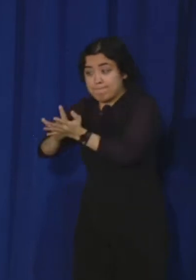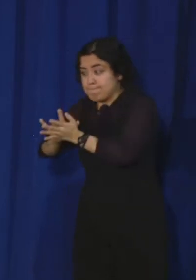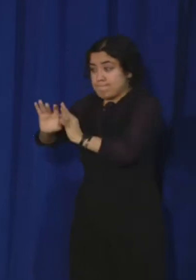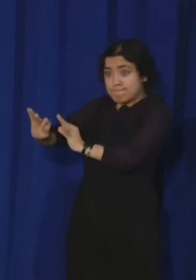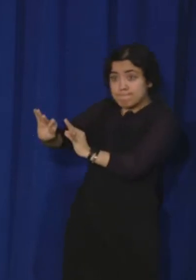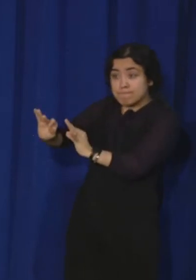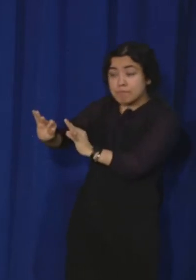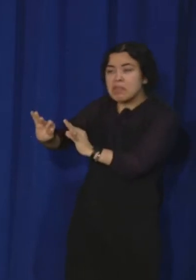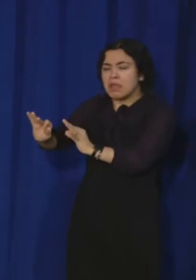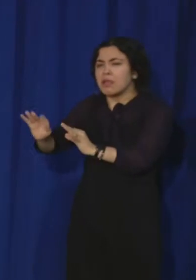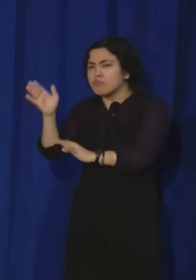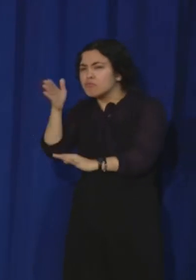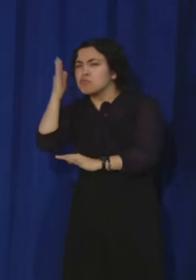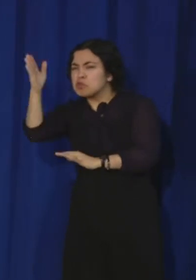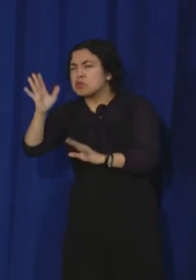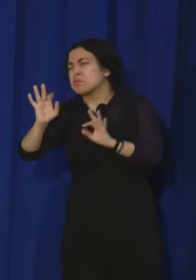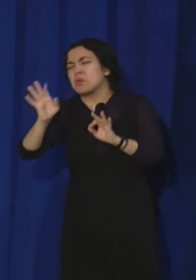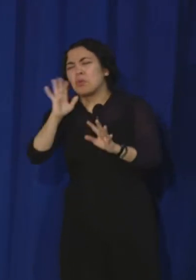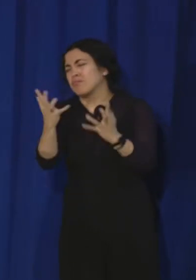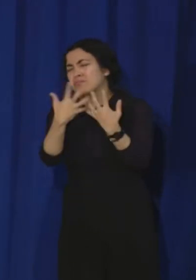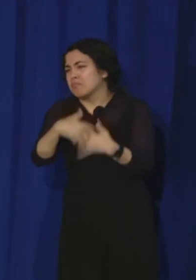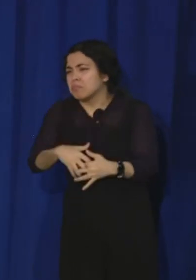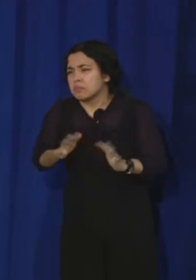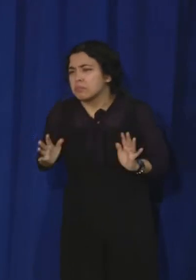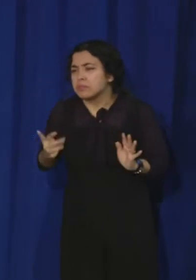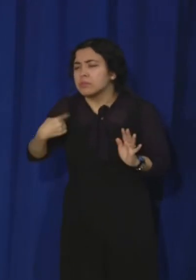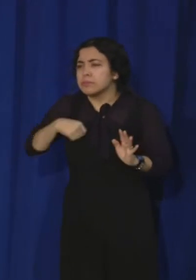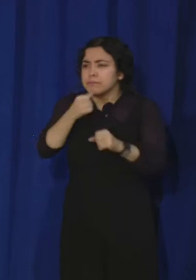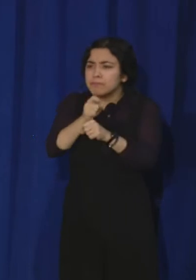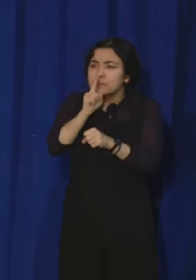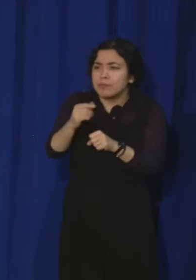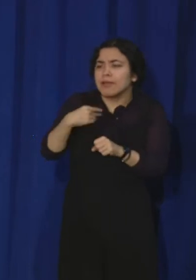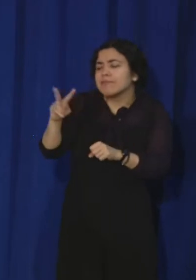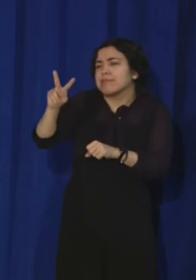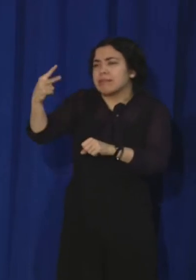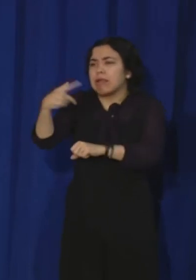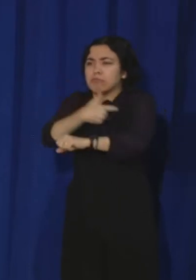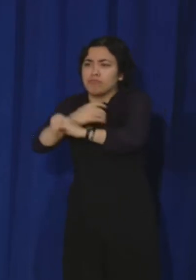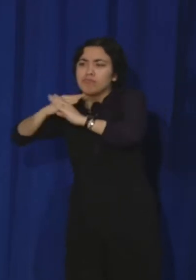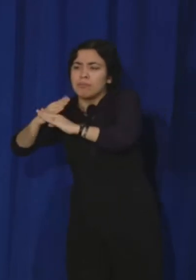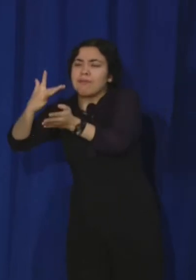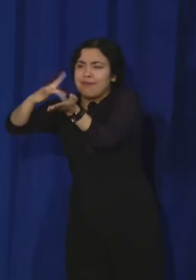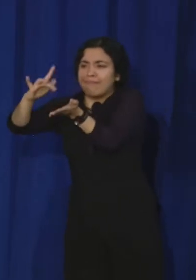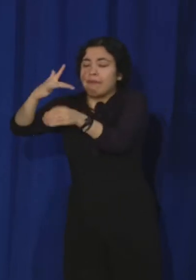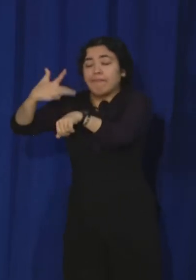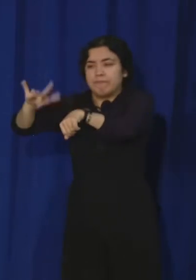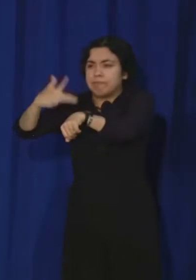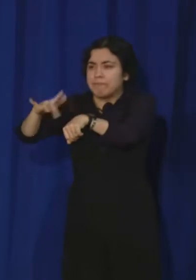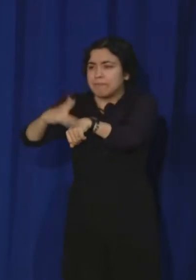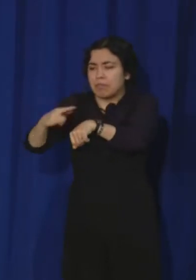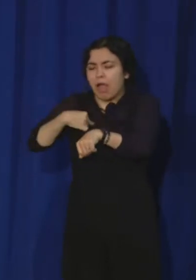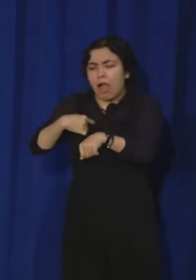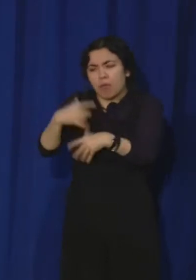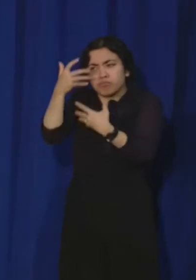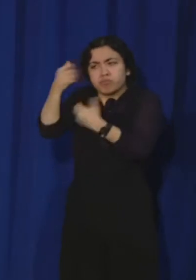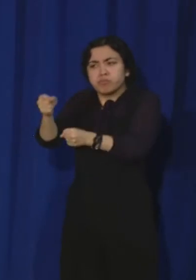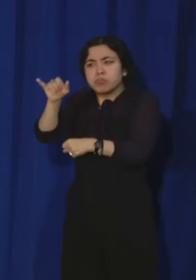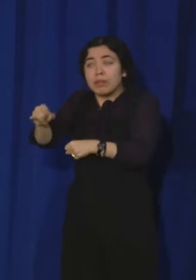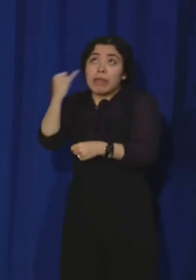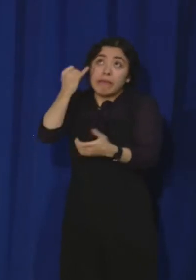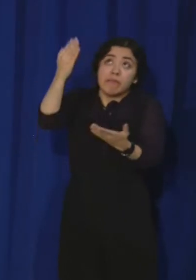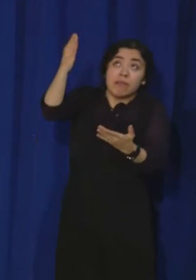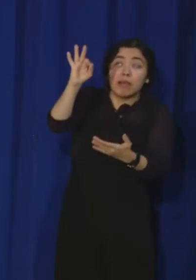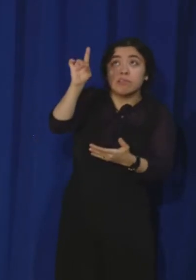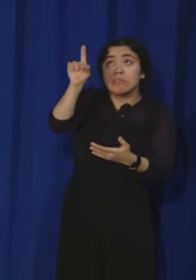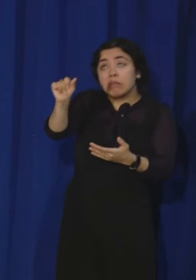promising. We will make sure that we are having that second dose available. I feel really strongly about that, unless FDA or CDC guidance were to